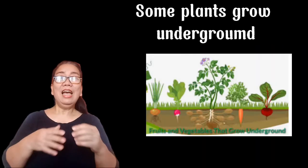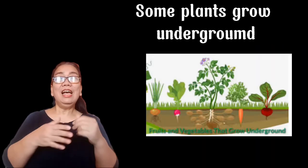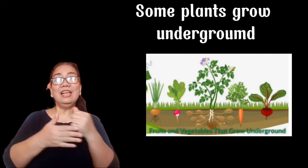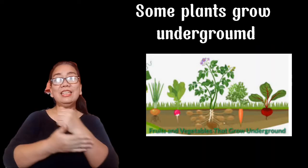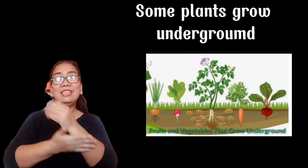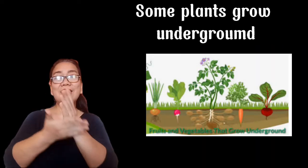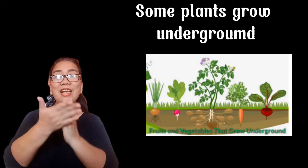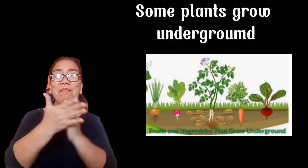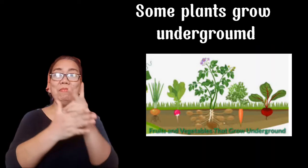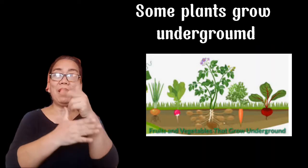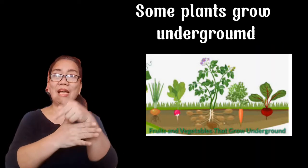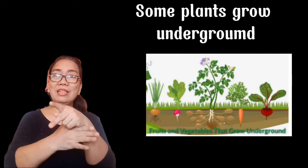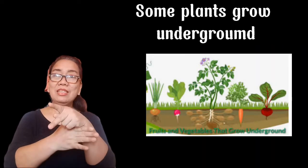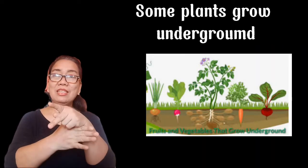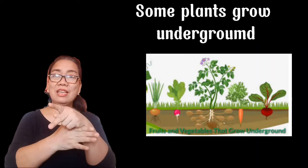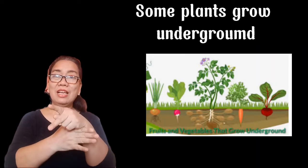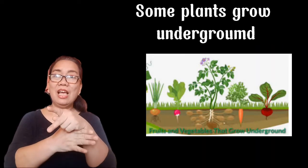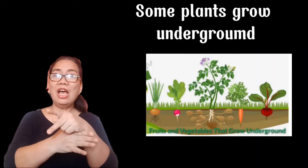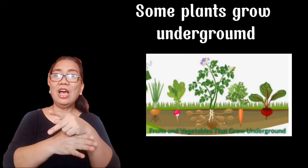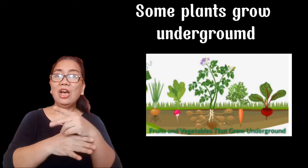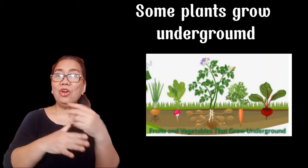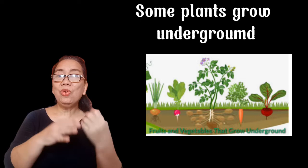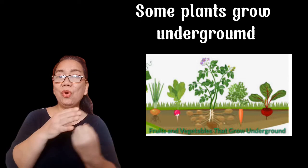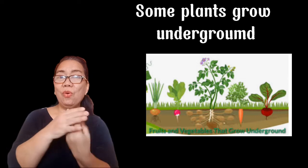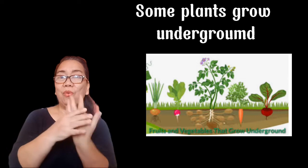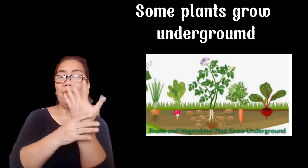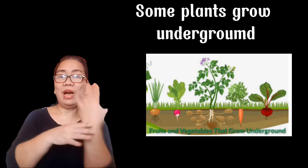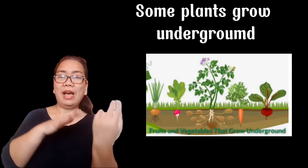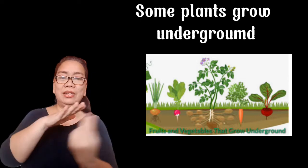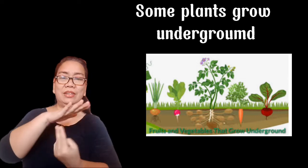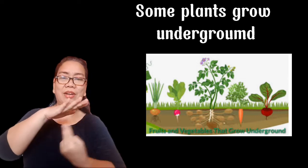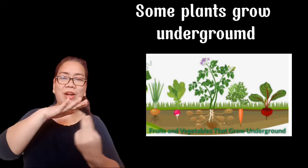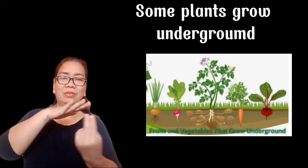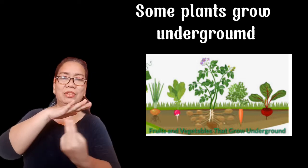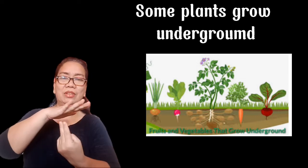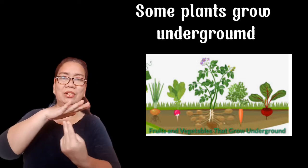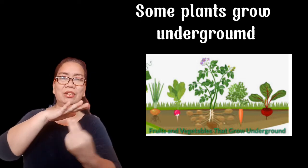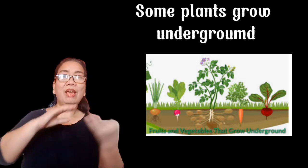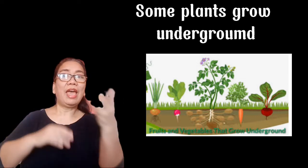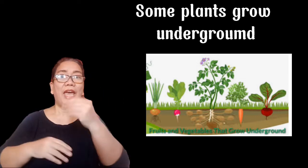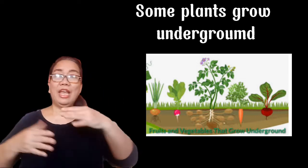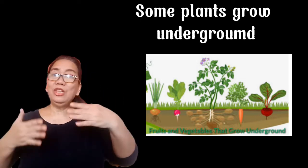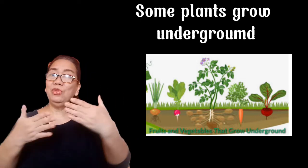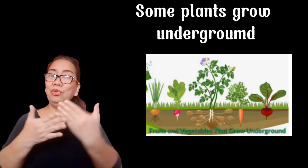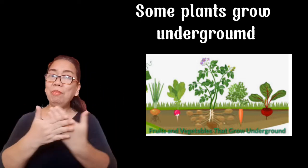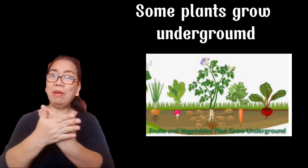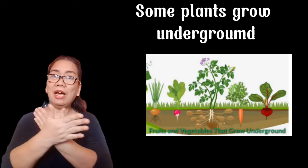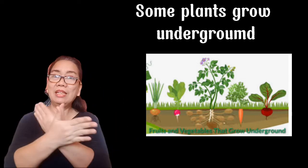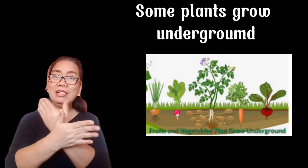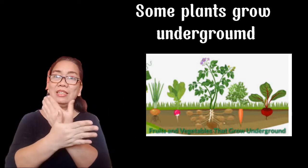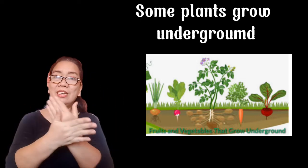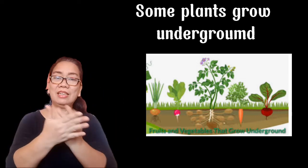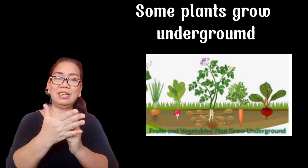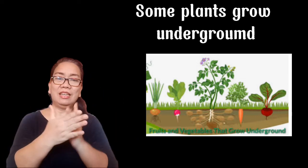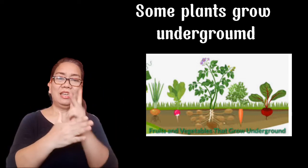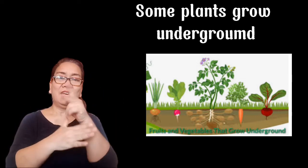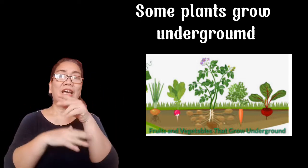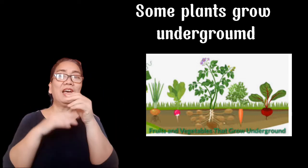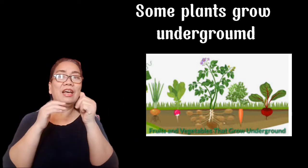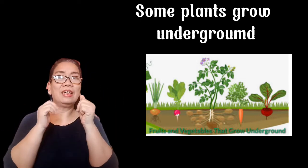Some plants grow underground, and new plants